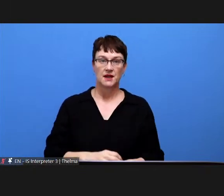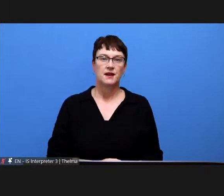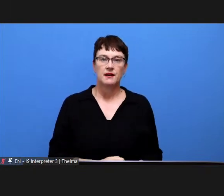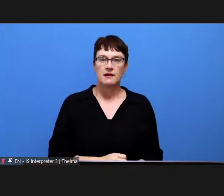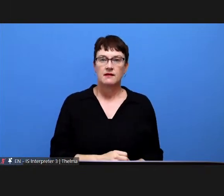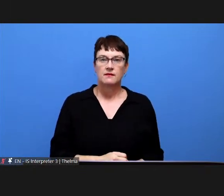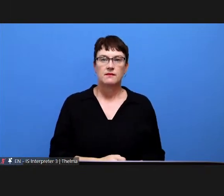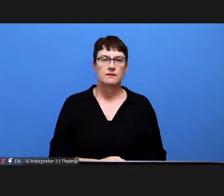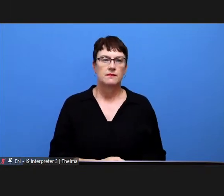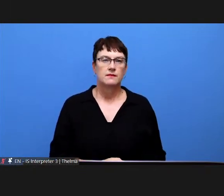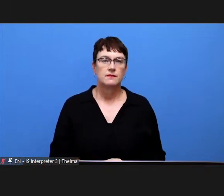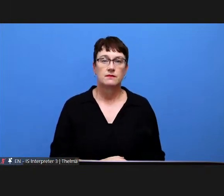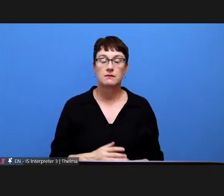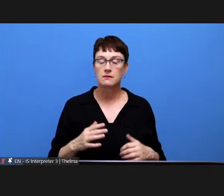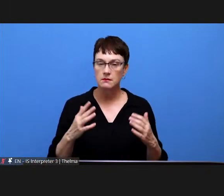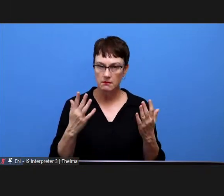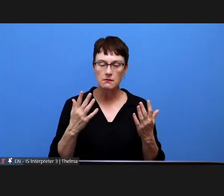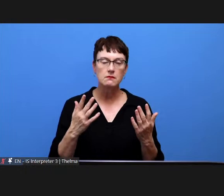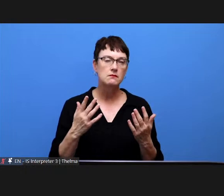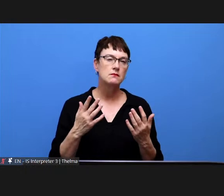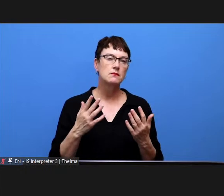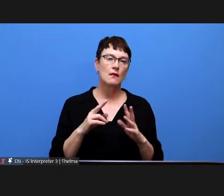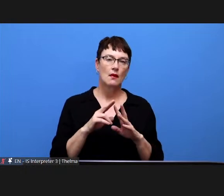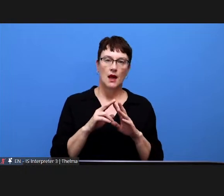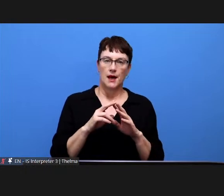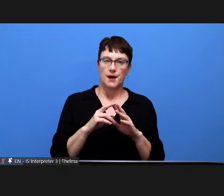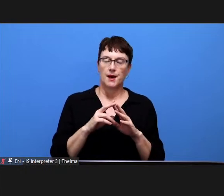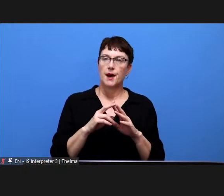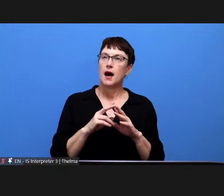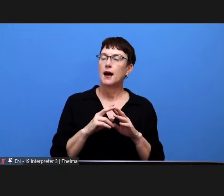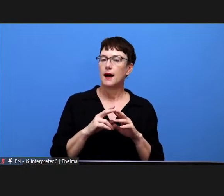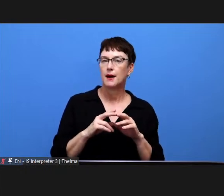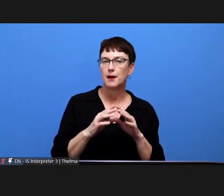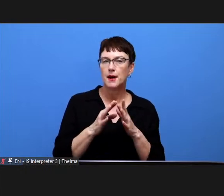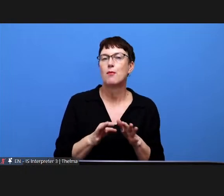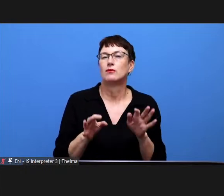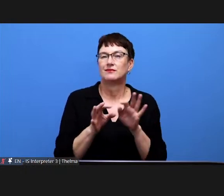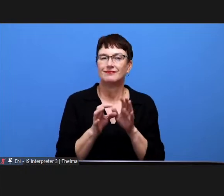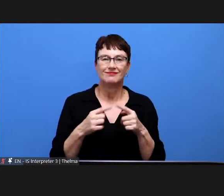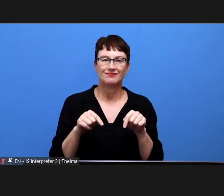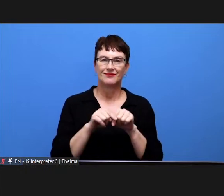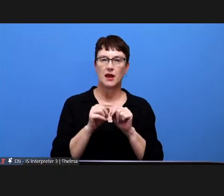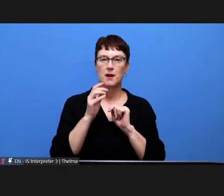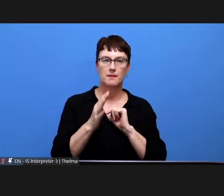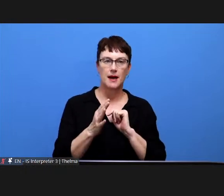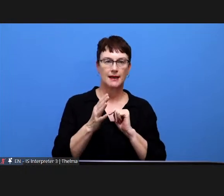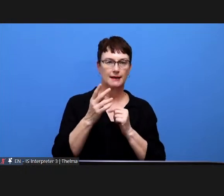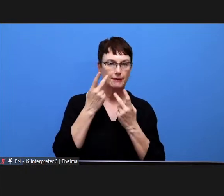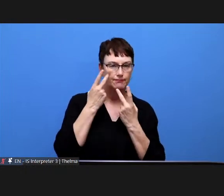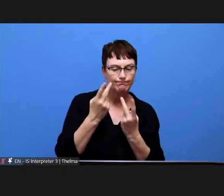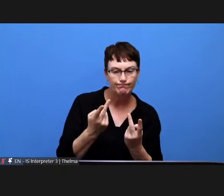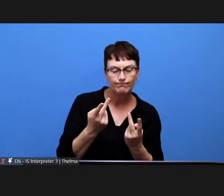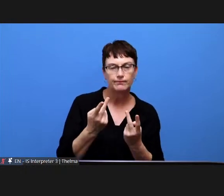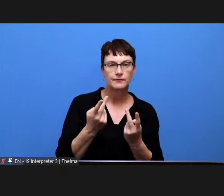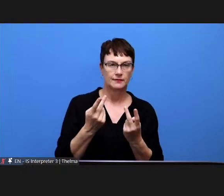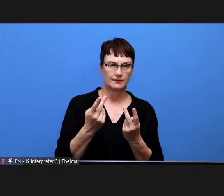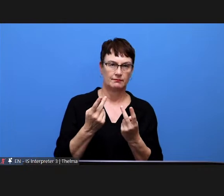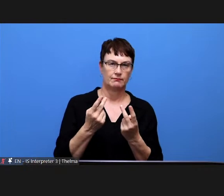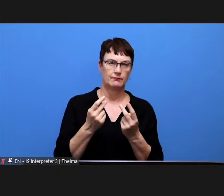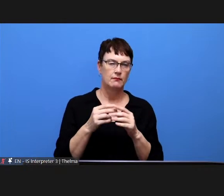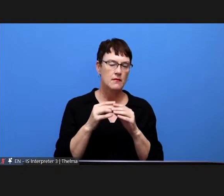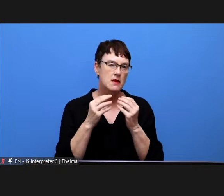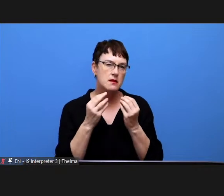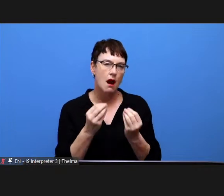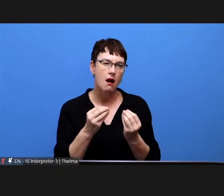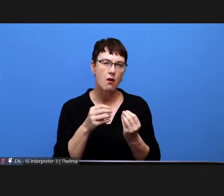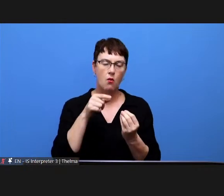at national level, but also at subnational level, where we are able to use data to decide